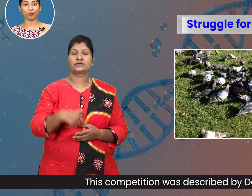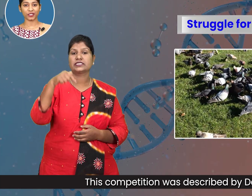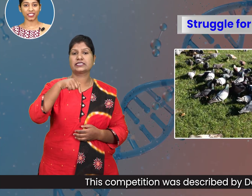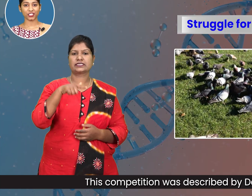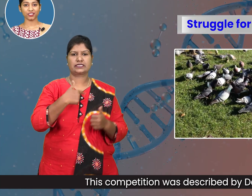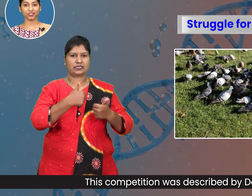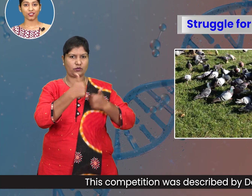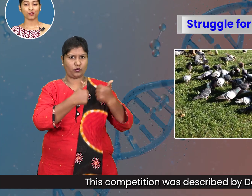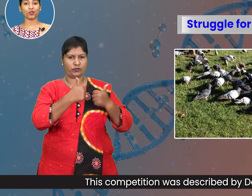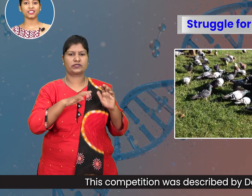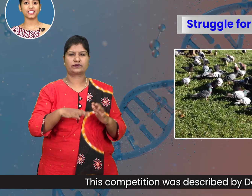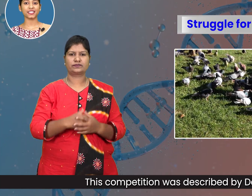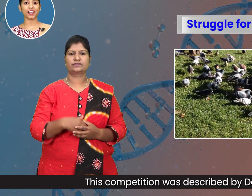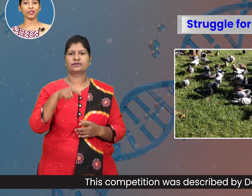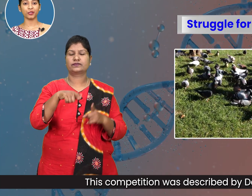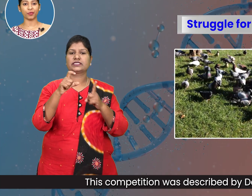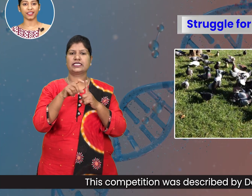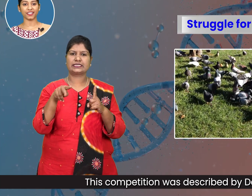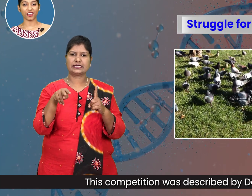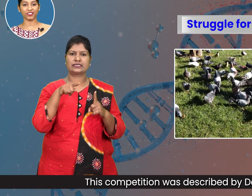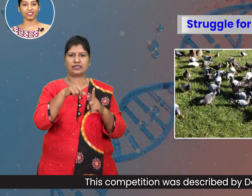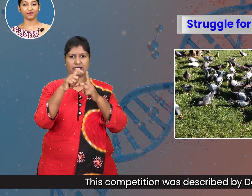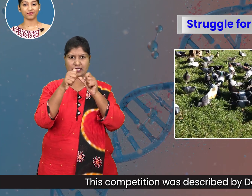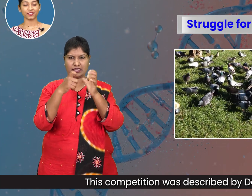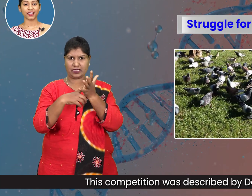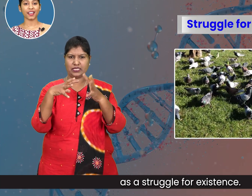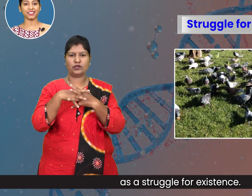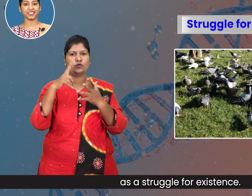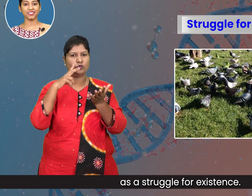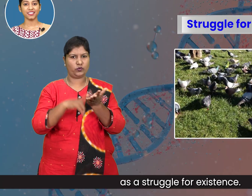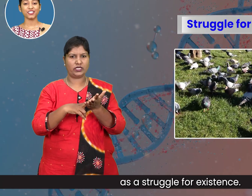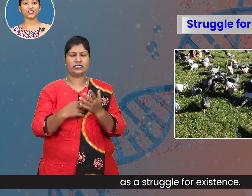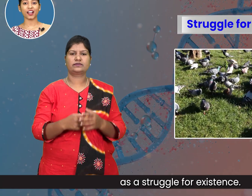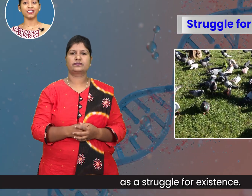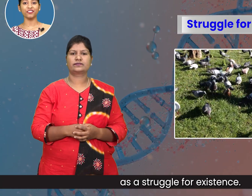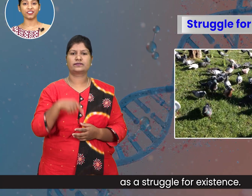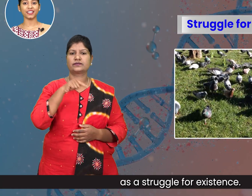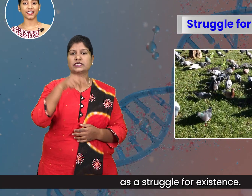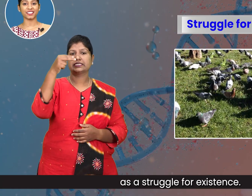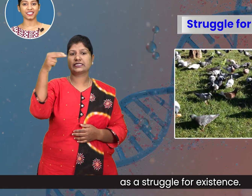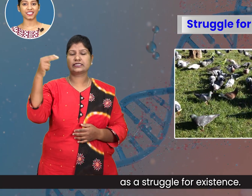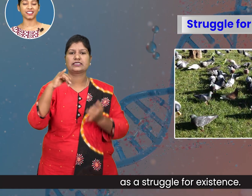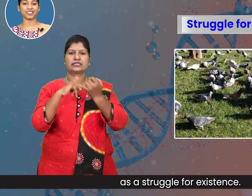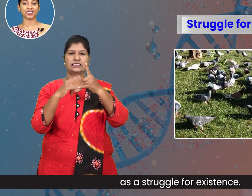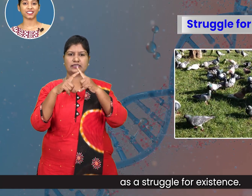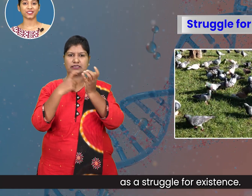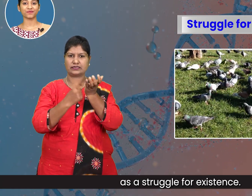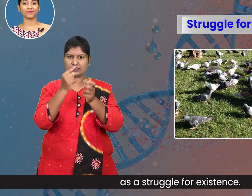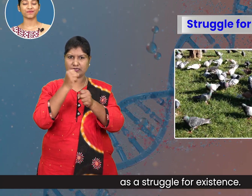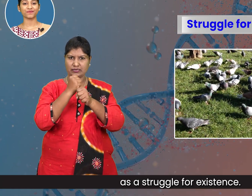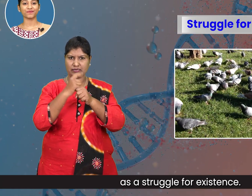This competition was described by Darwin as a struggle for